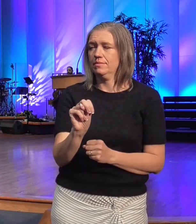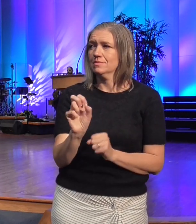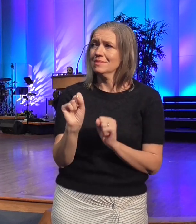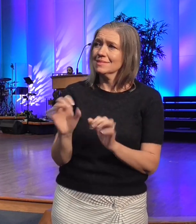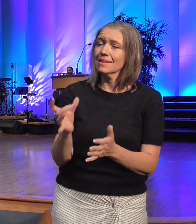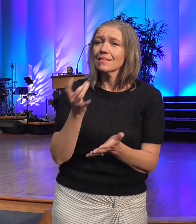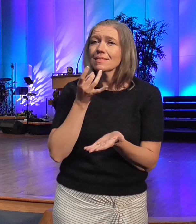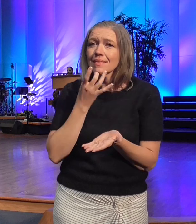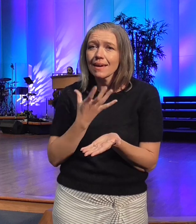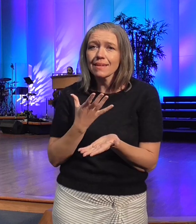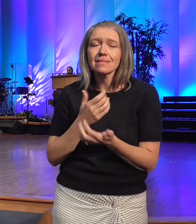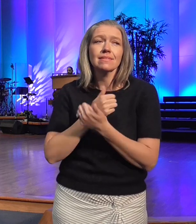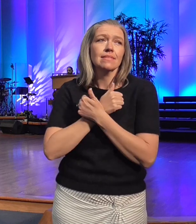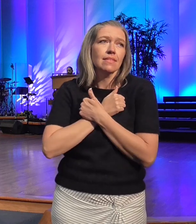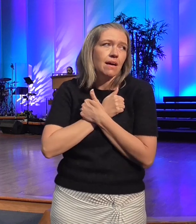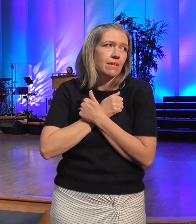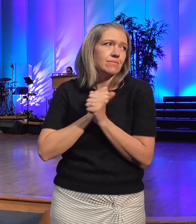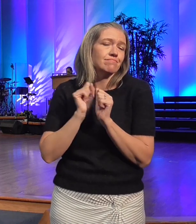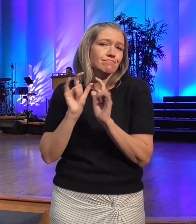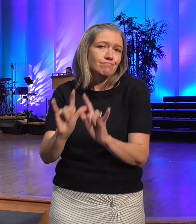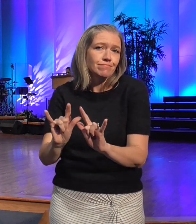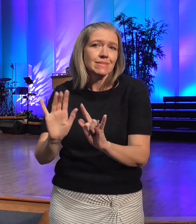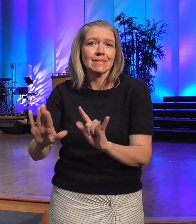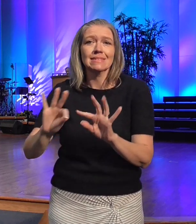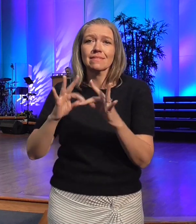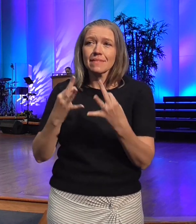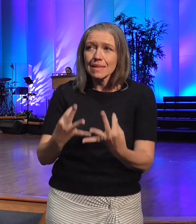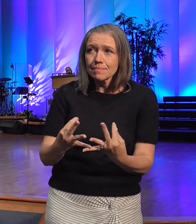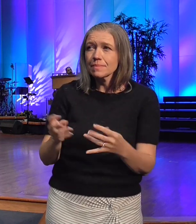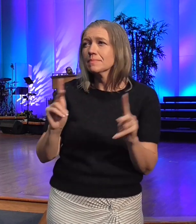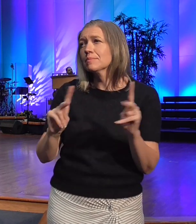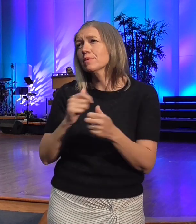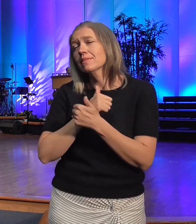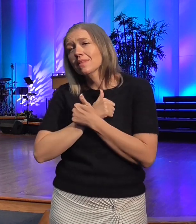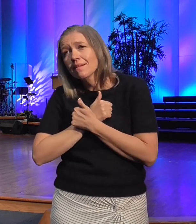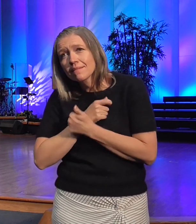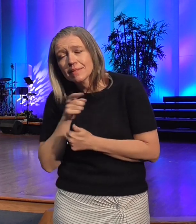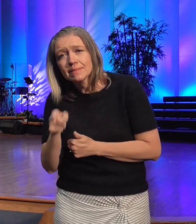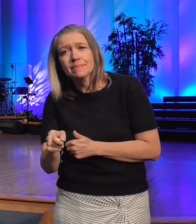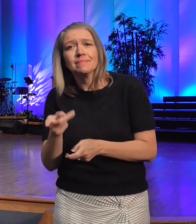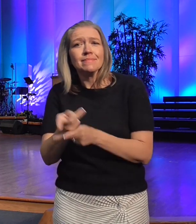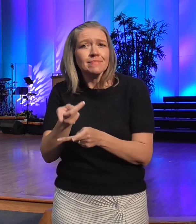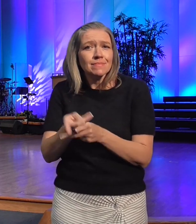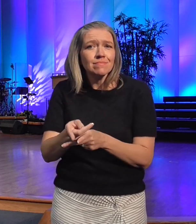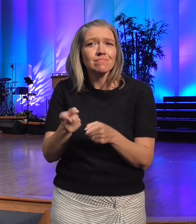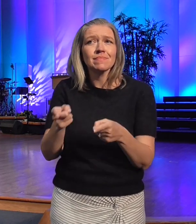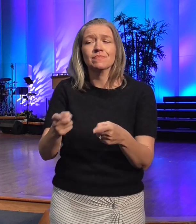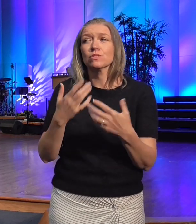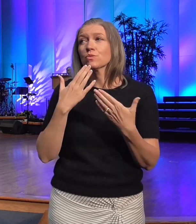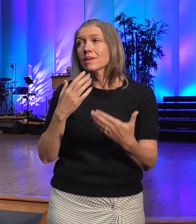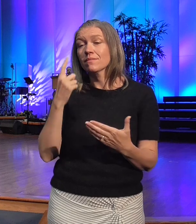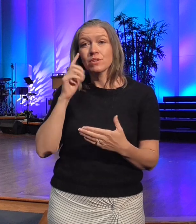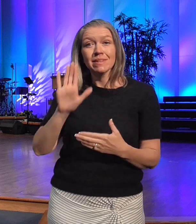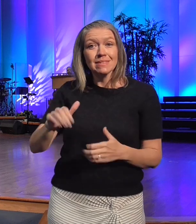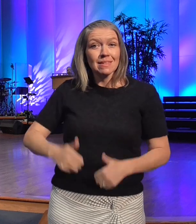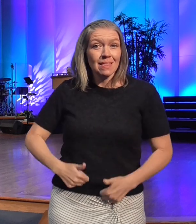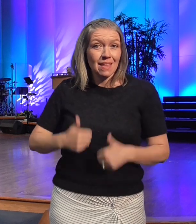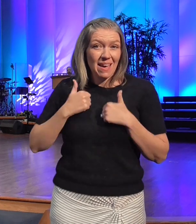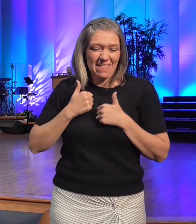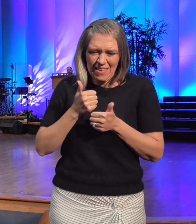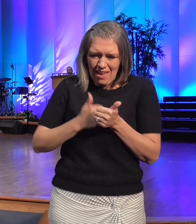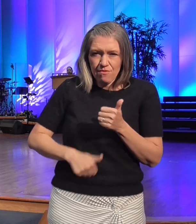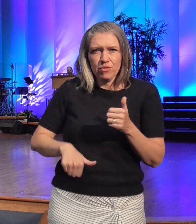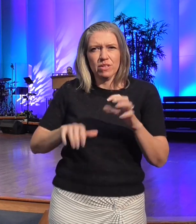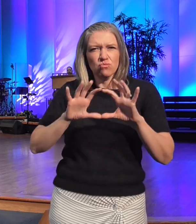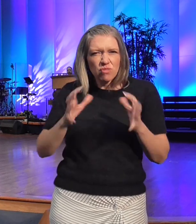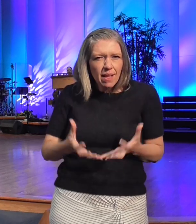and love to his family and to all who loved him and cared for him and are so grateful for his life in every realm, and especially